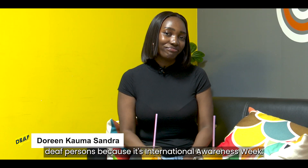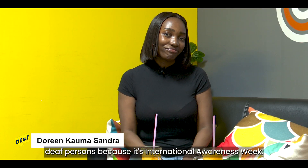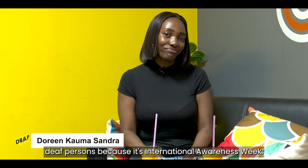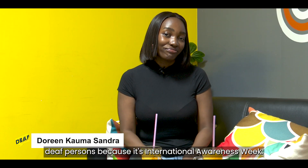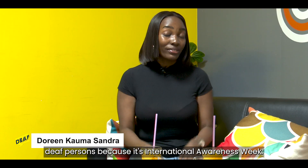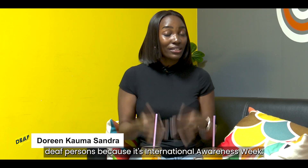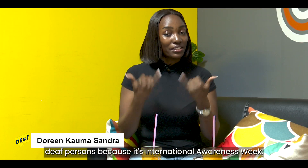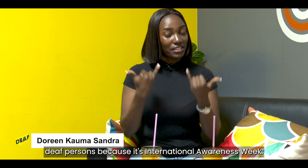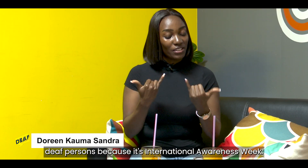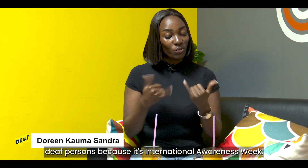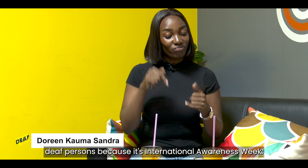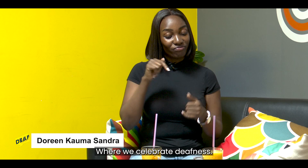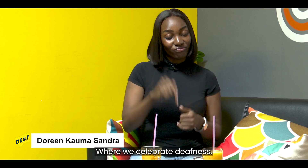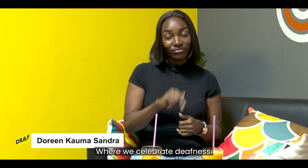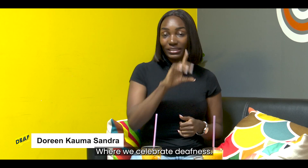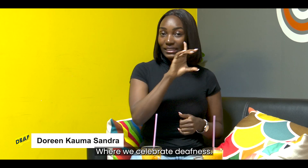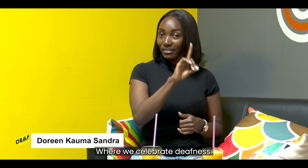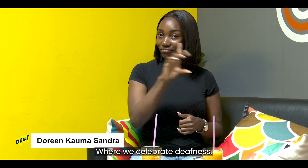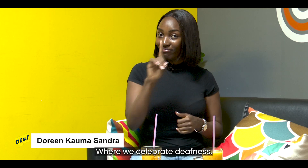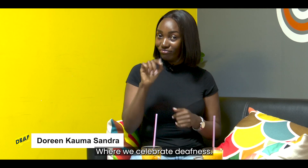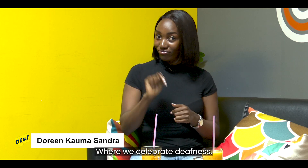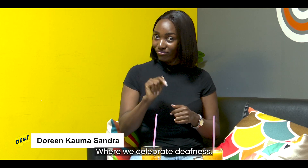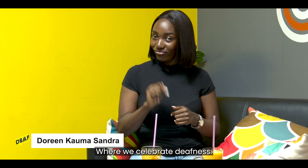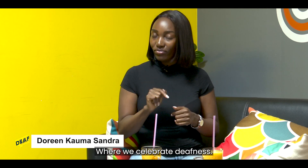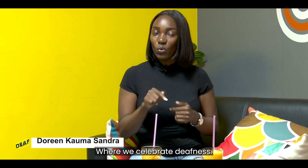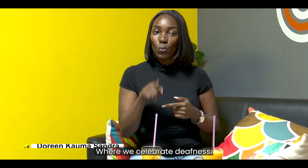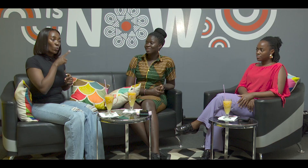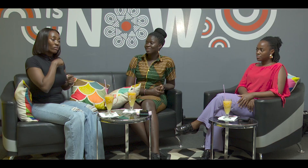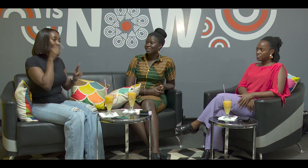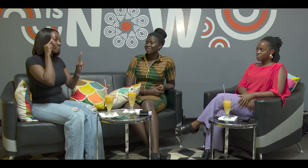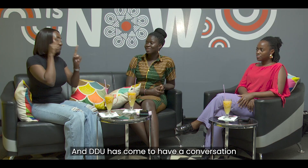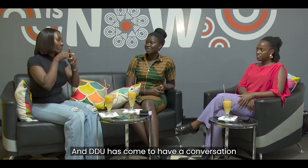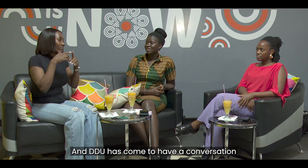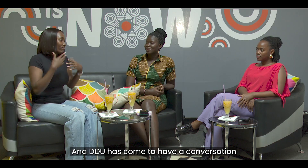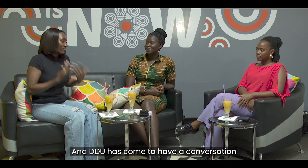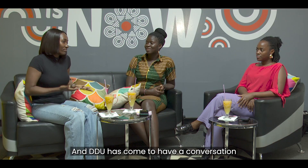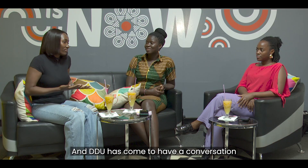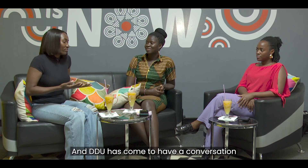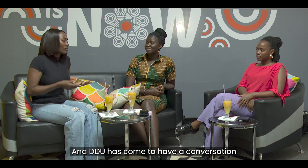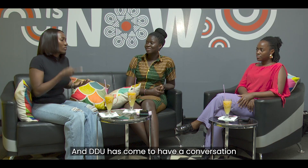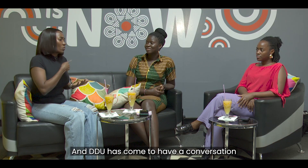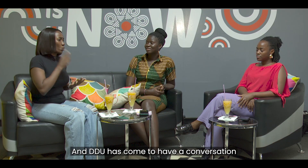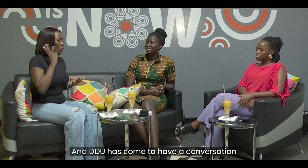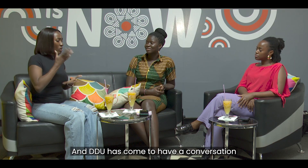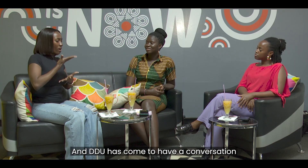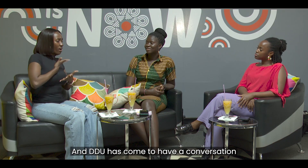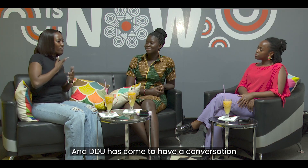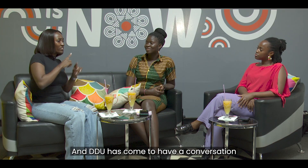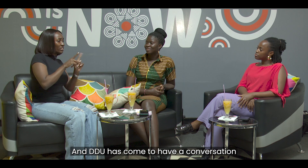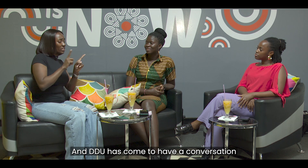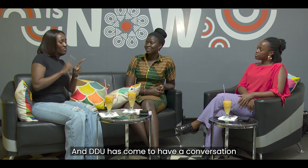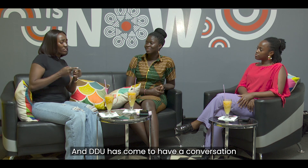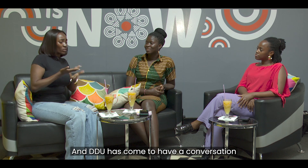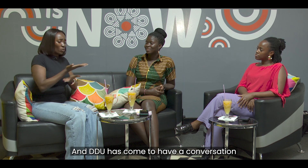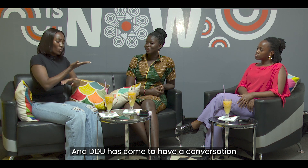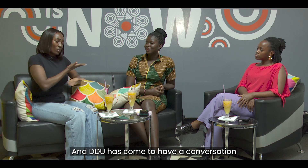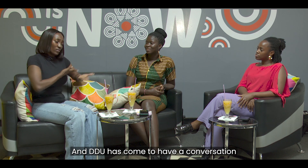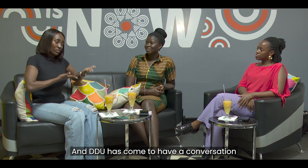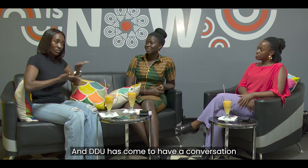Awareness Week, where we celebrate deafness. And DDU has come to have a